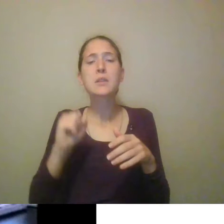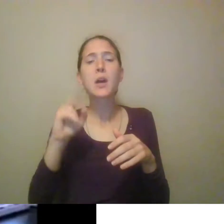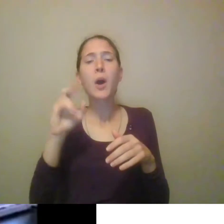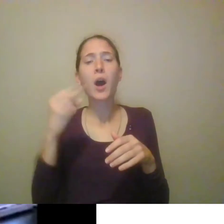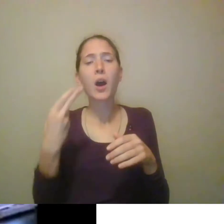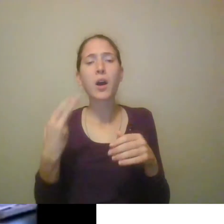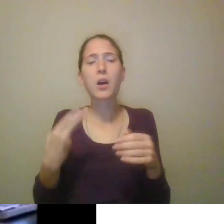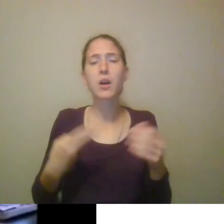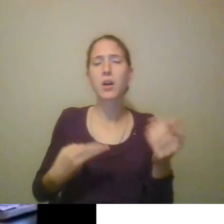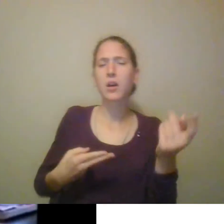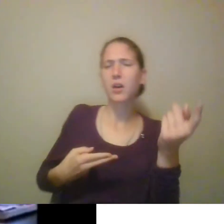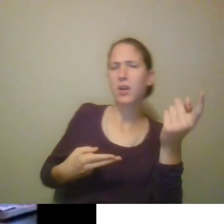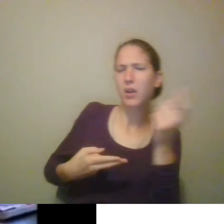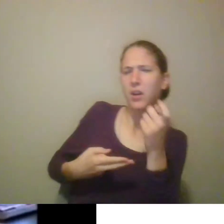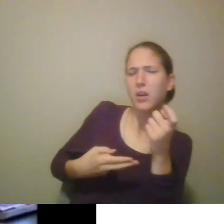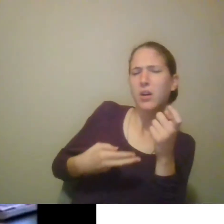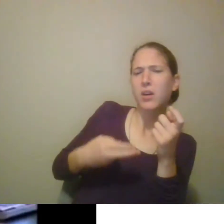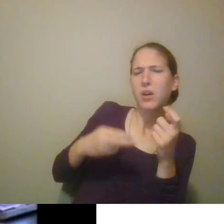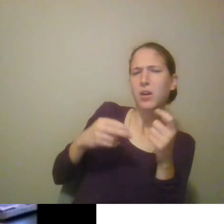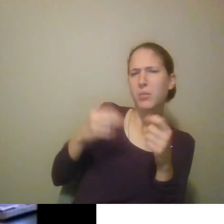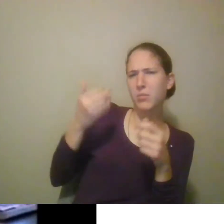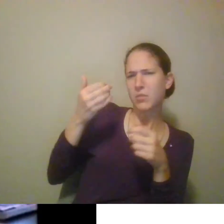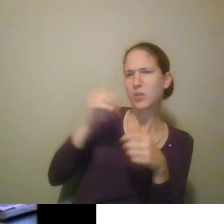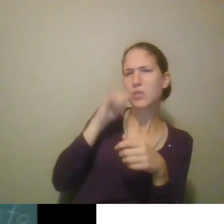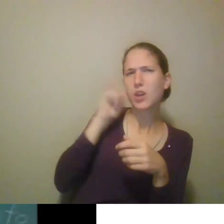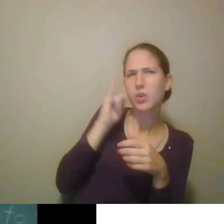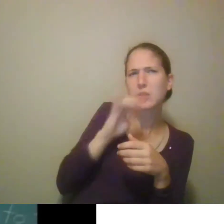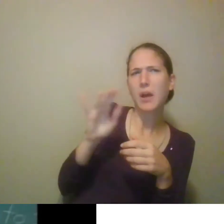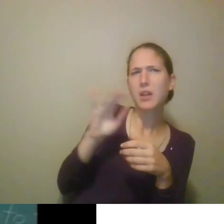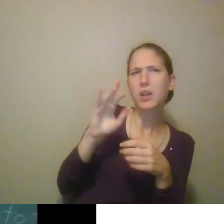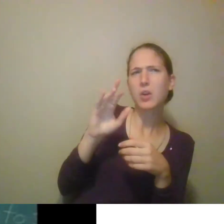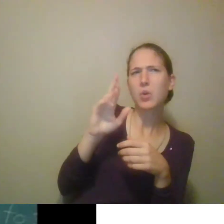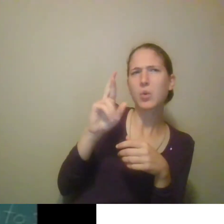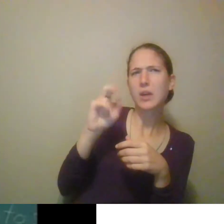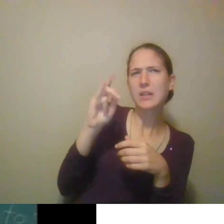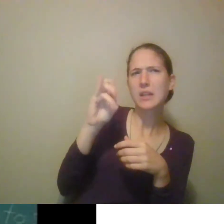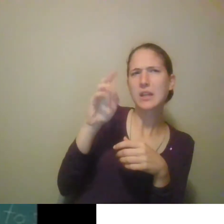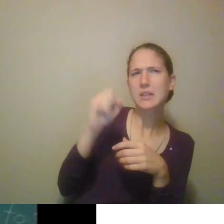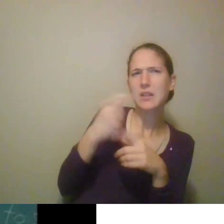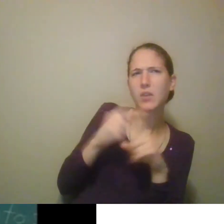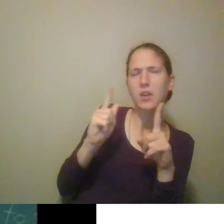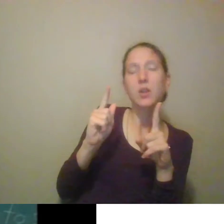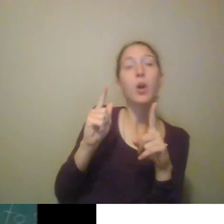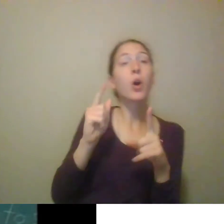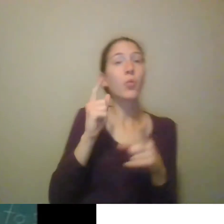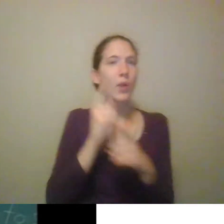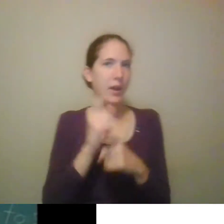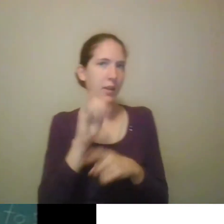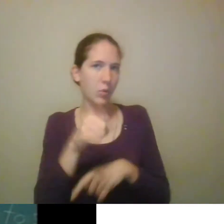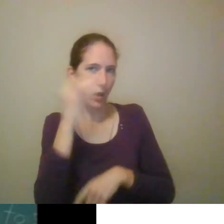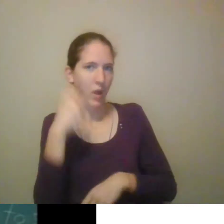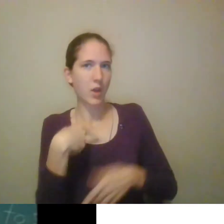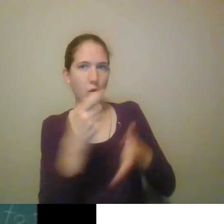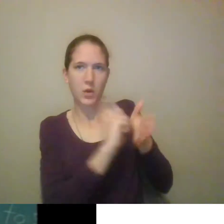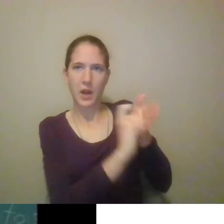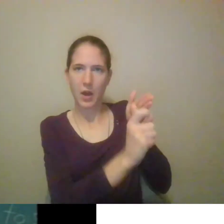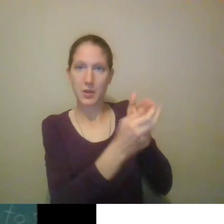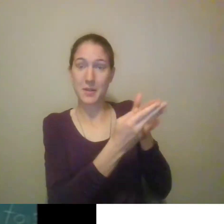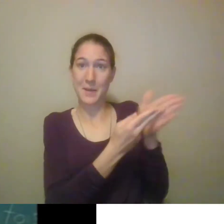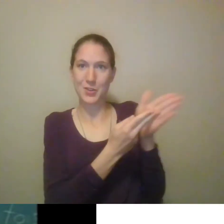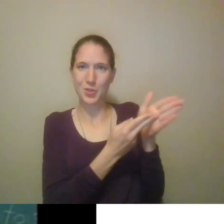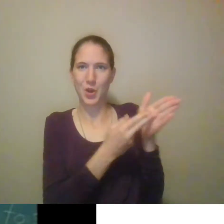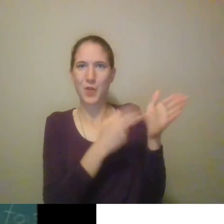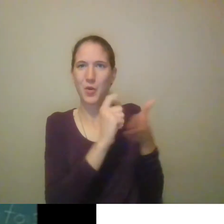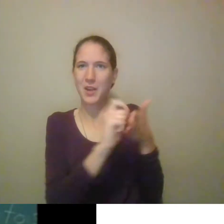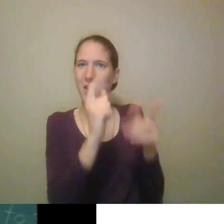Vicatissa differently. Yes, I know. That's why I double-checked it and wrote it on the board. This is the correct spelling. All right, that's why I wanted to double-check it, make sure you all have the